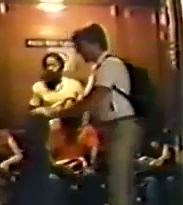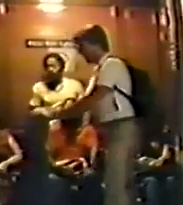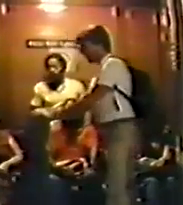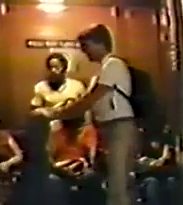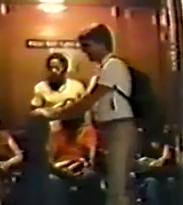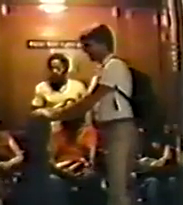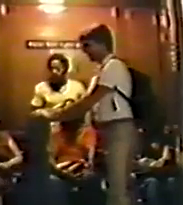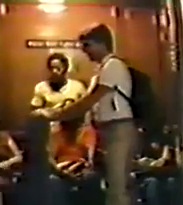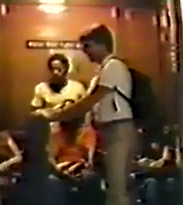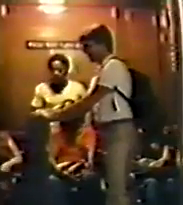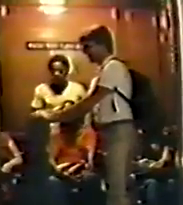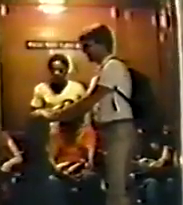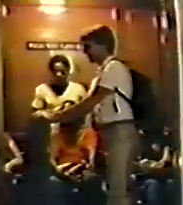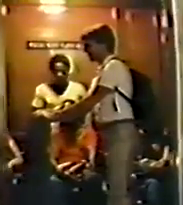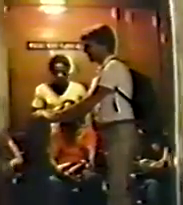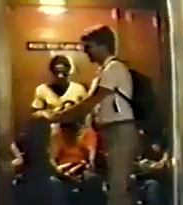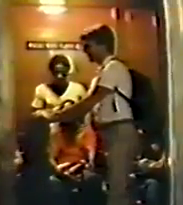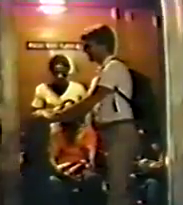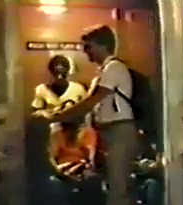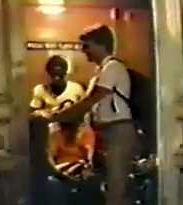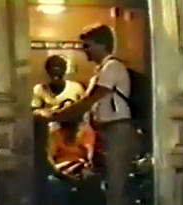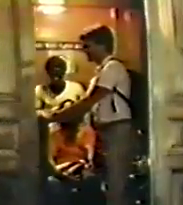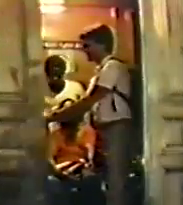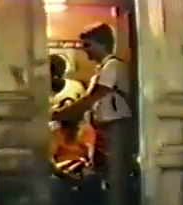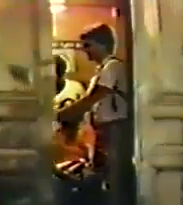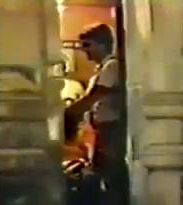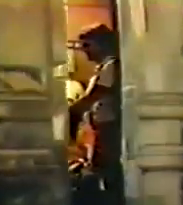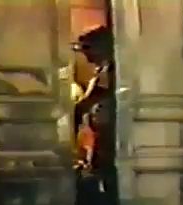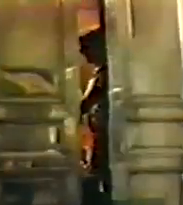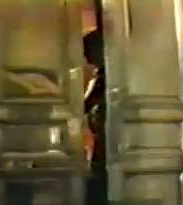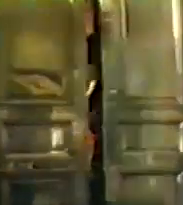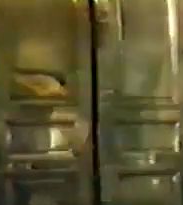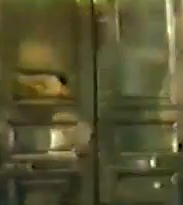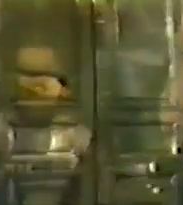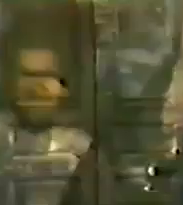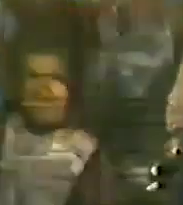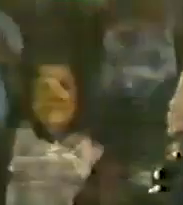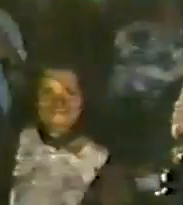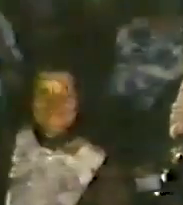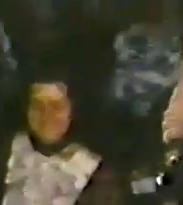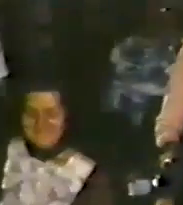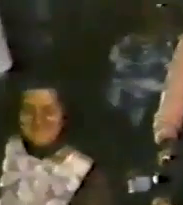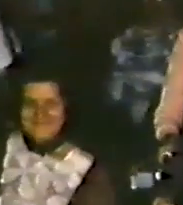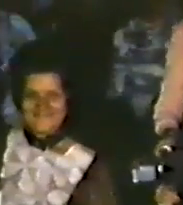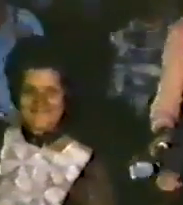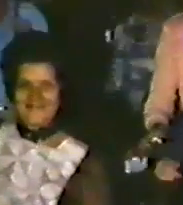want to think of, and there was someone there that was representing that constituency.